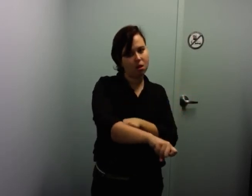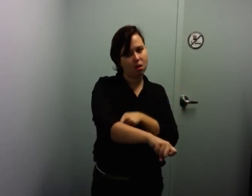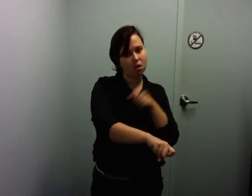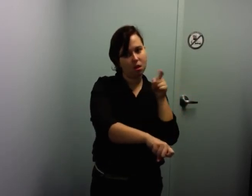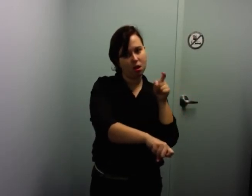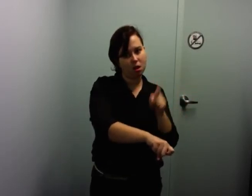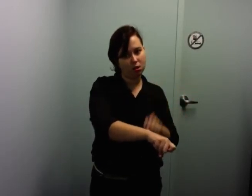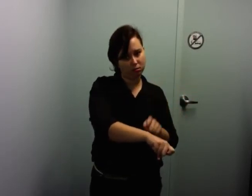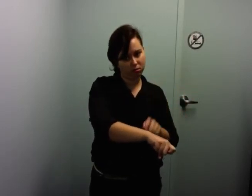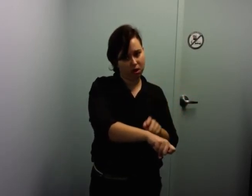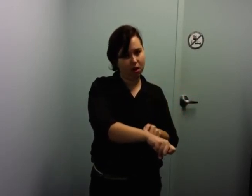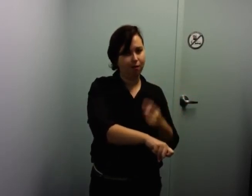40 years.